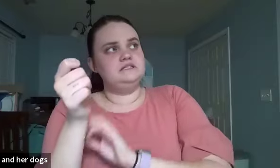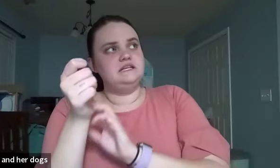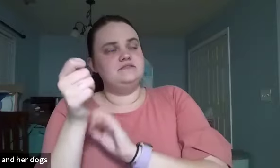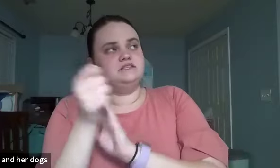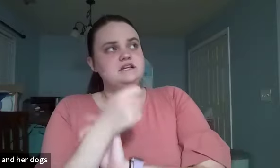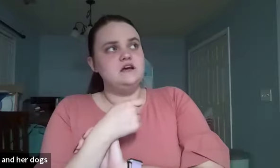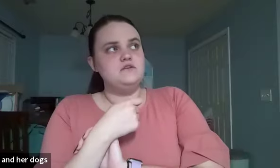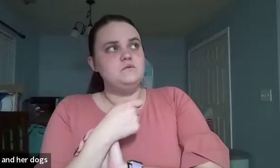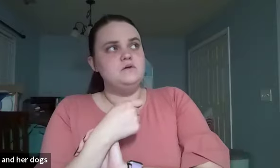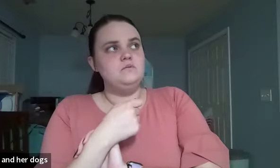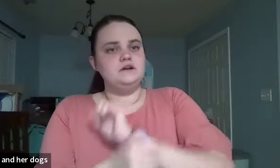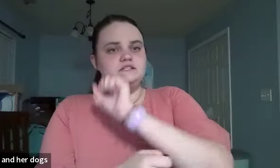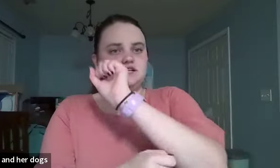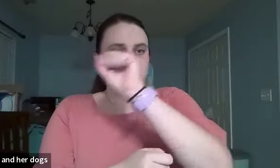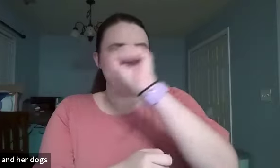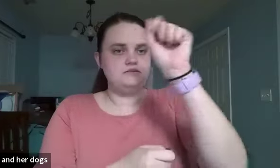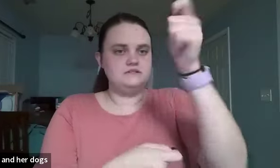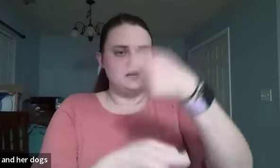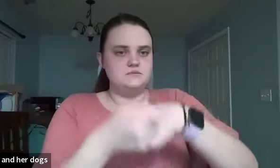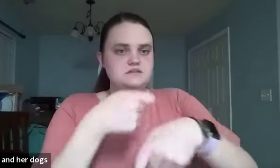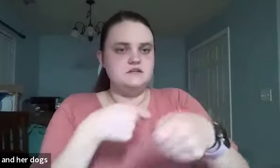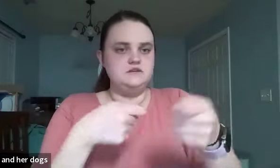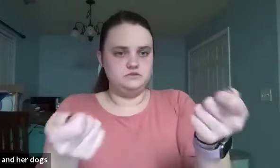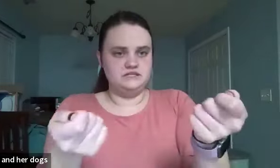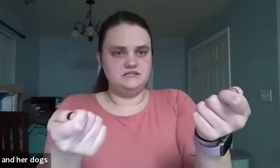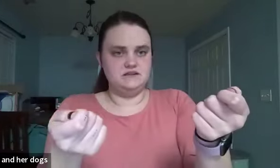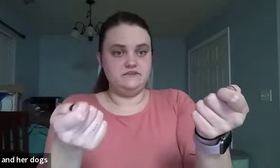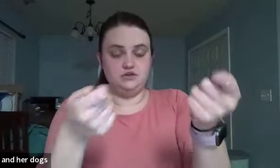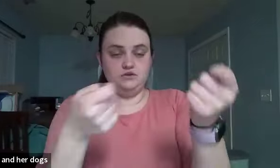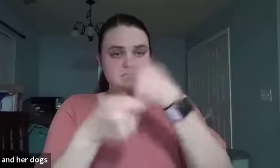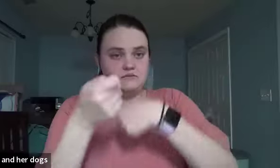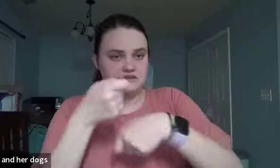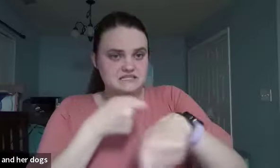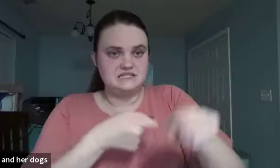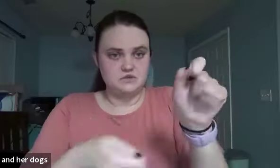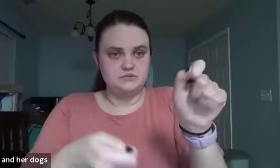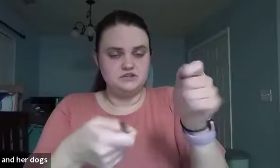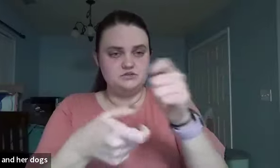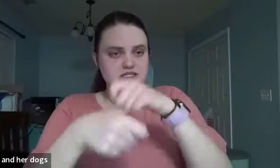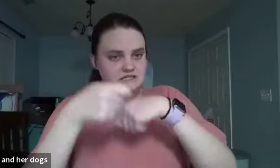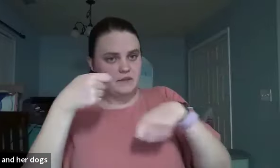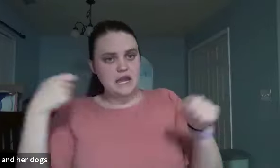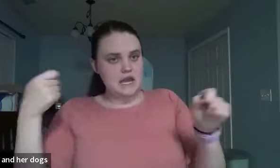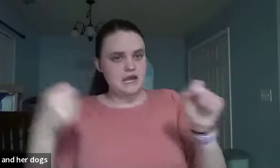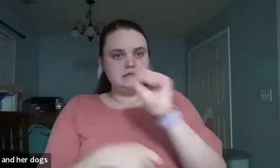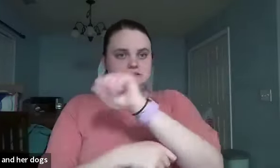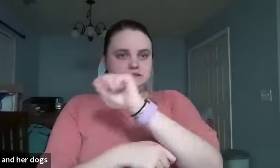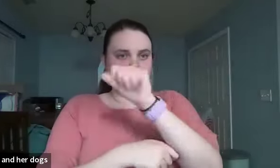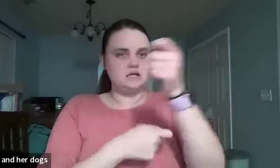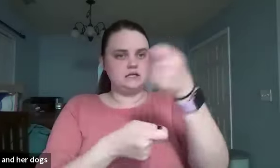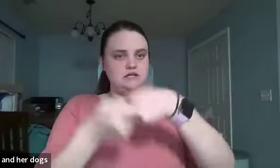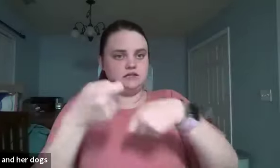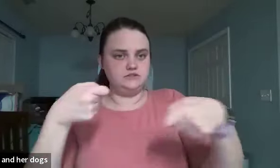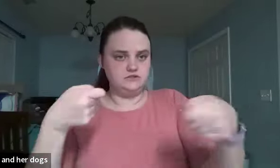Let's see. I've seen another one where it's like you knock 3 times and then you twist to like to do the same. It's like similar, but you twist the bag. Knocking, trick